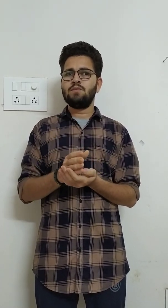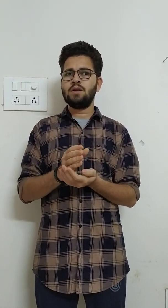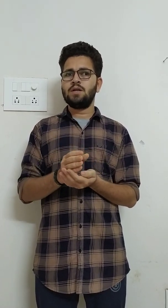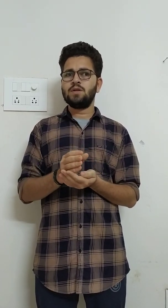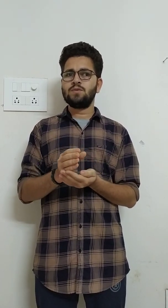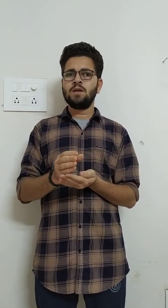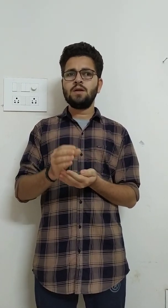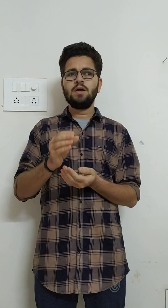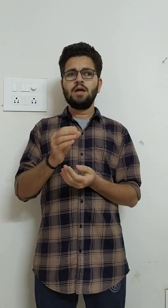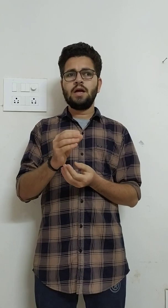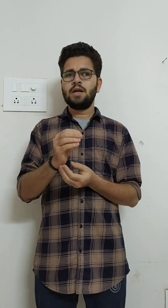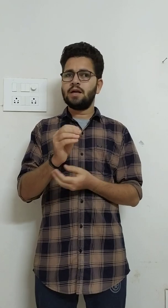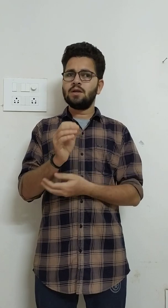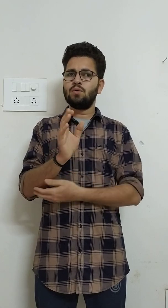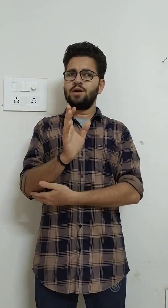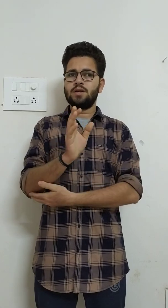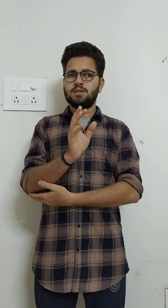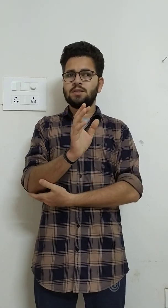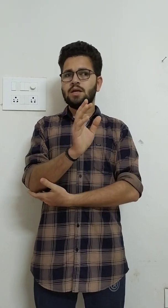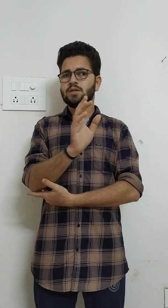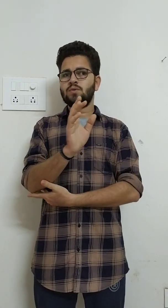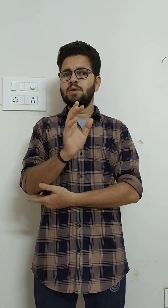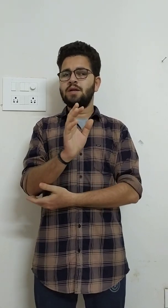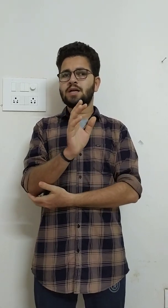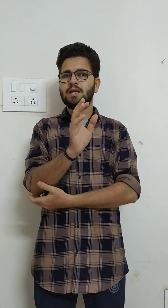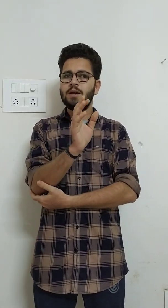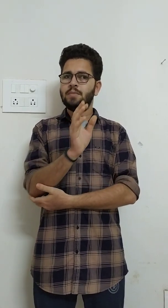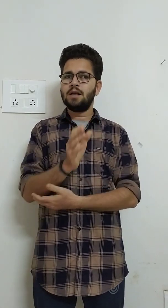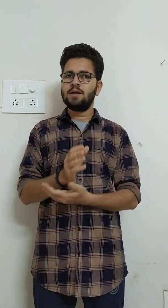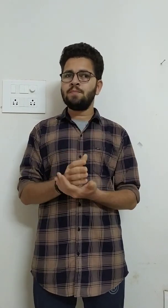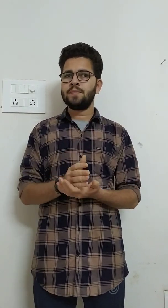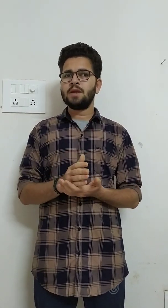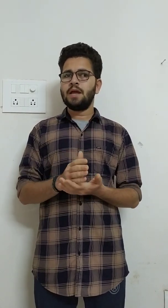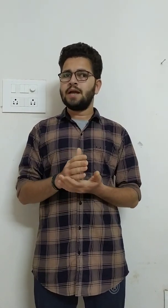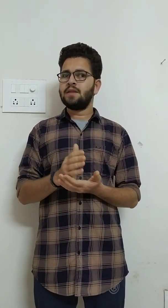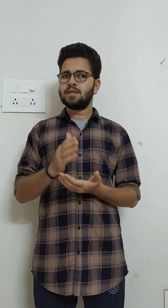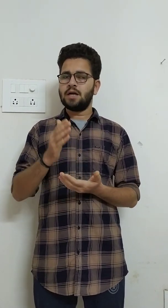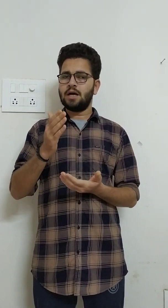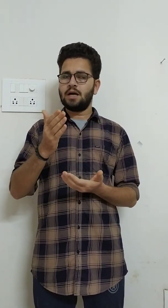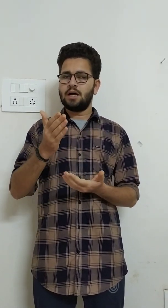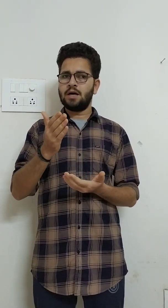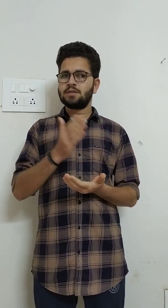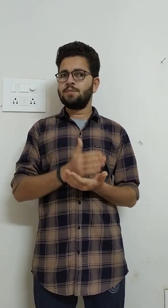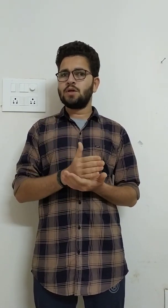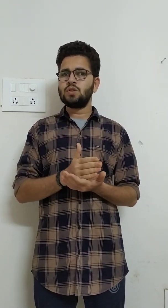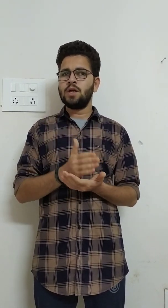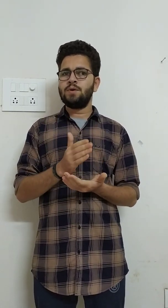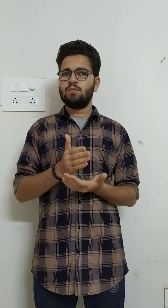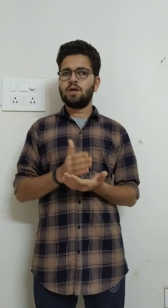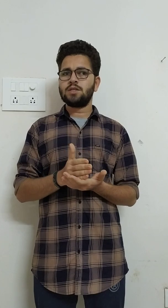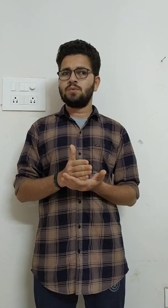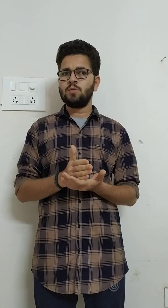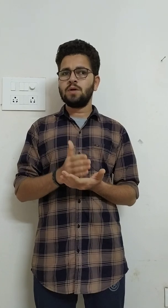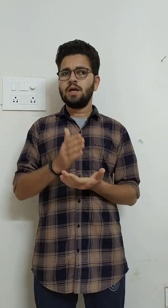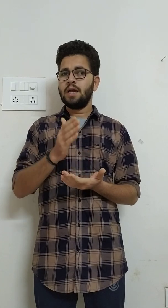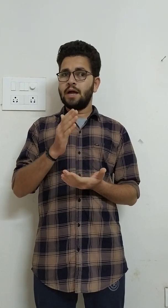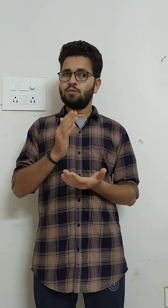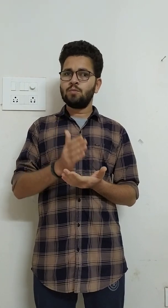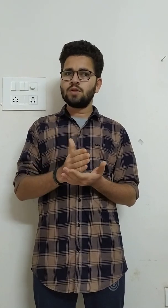every individual and at their own interest. So immediately I mailed them and they asked me to join in WhatsApp group. And one more